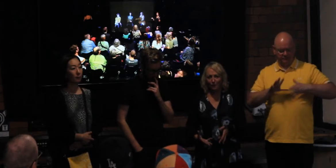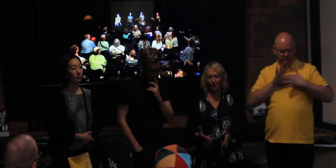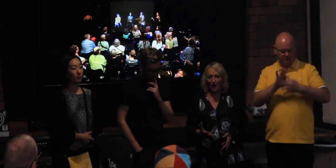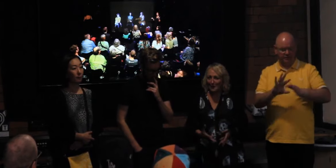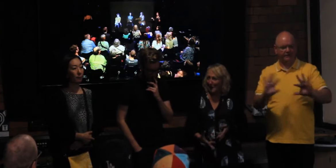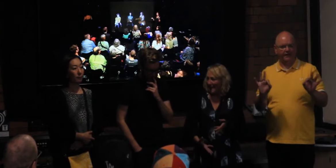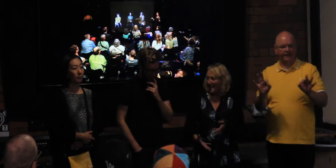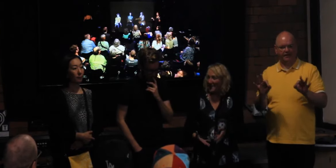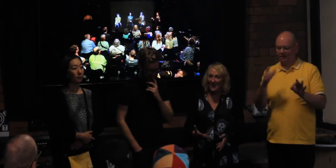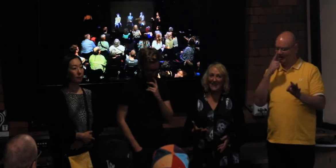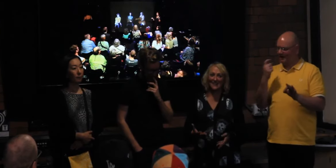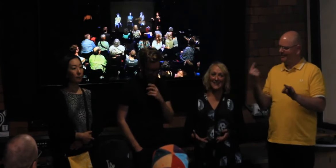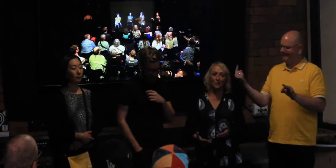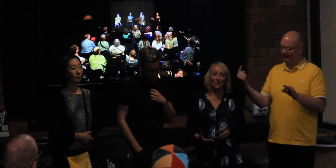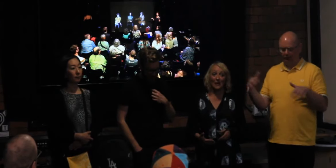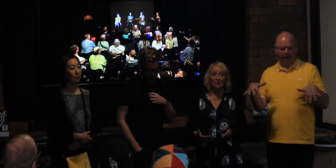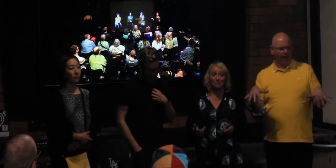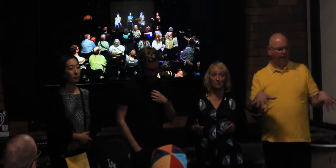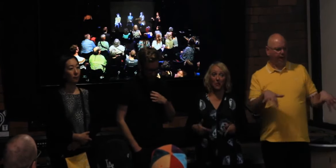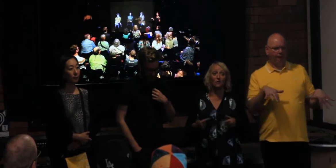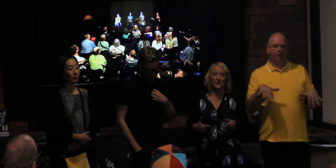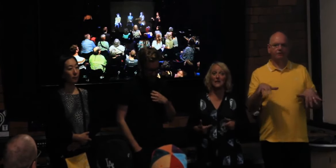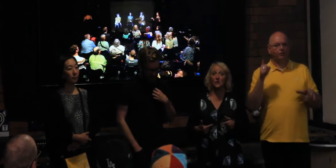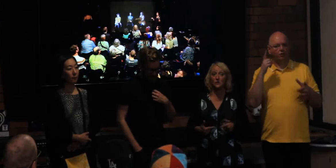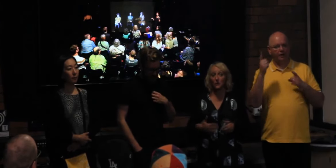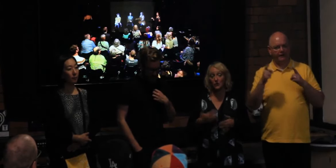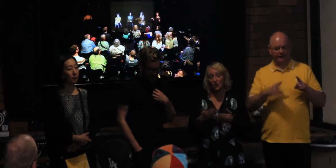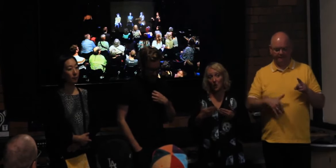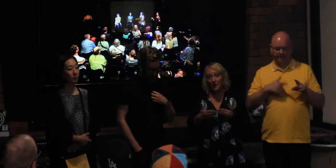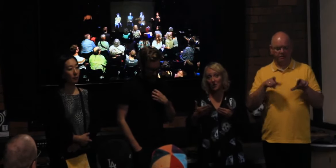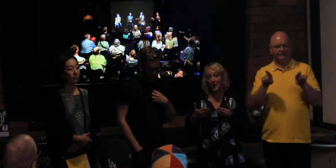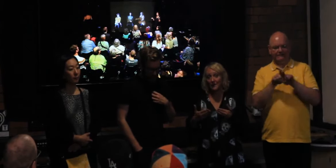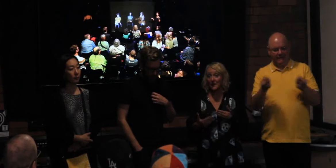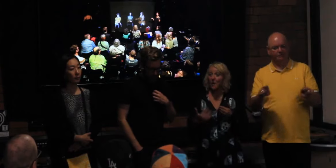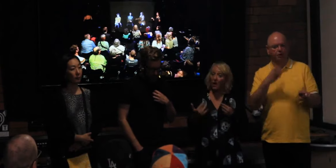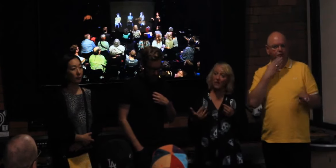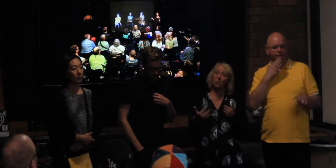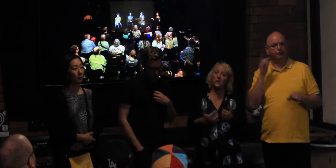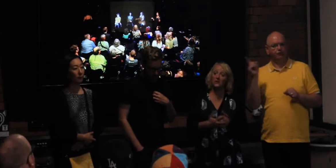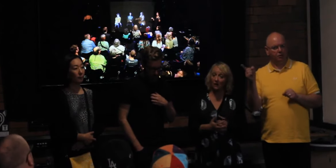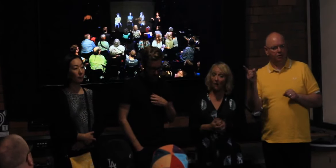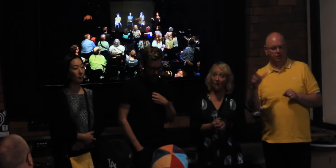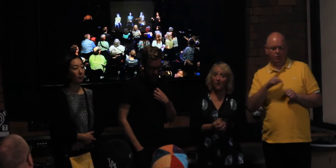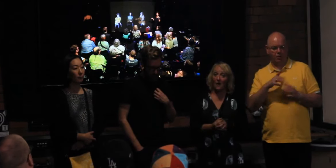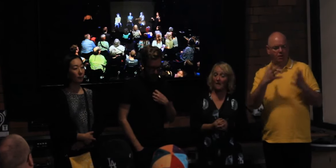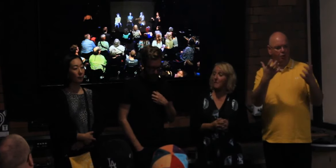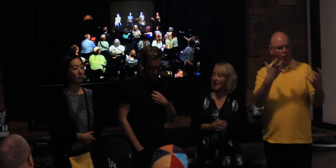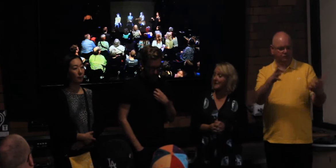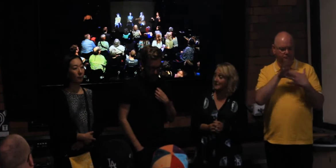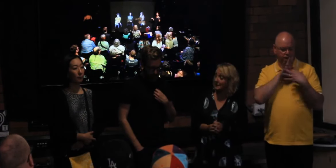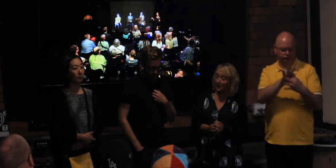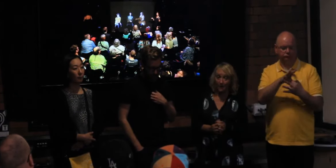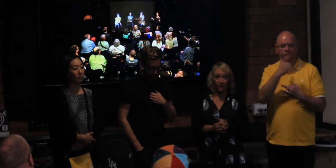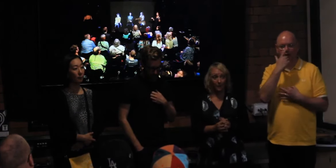friendly for her to be feeling the same thing, but obviously useful to know where she is and where the audience are in the